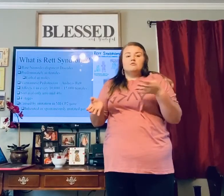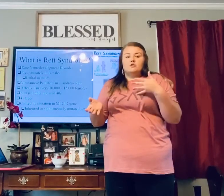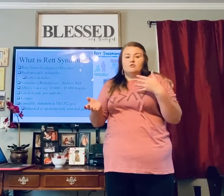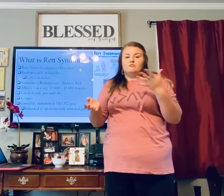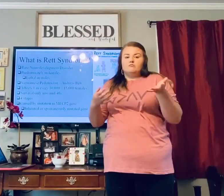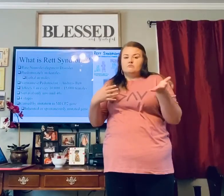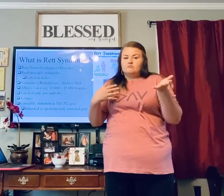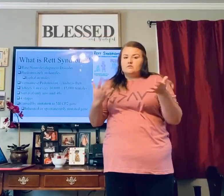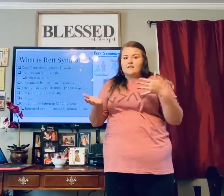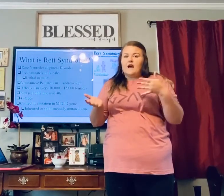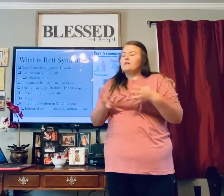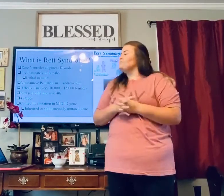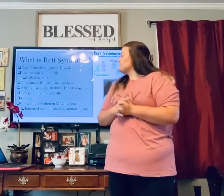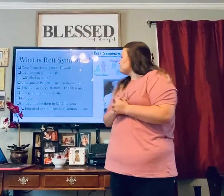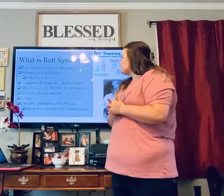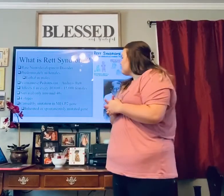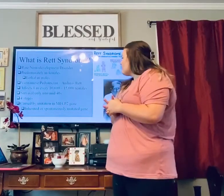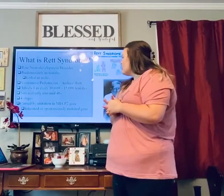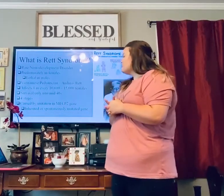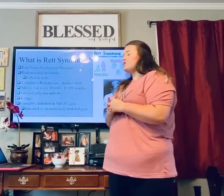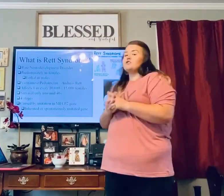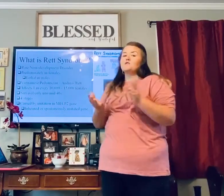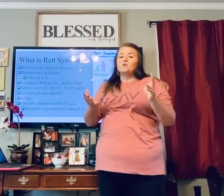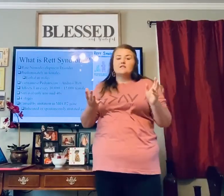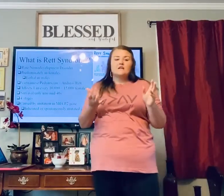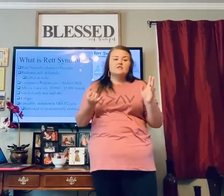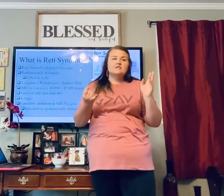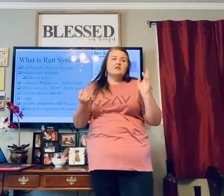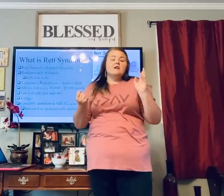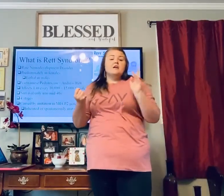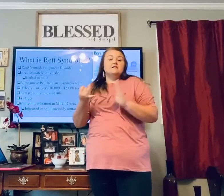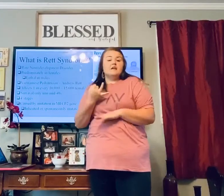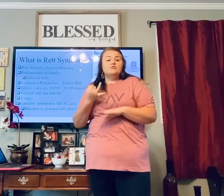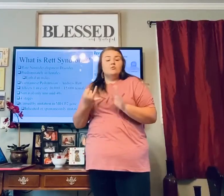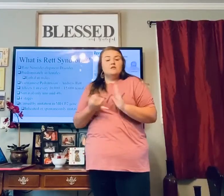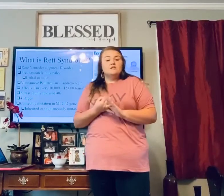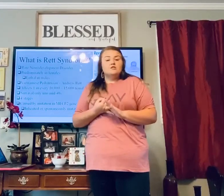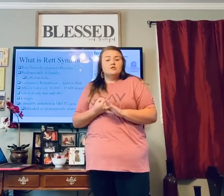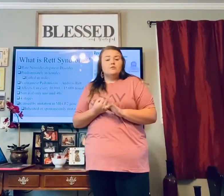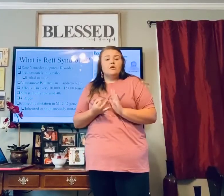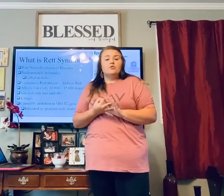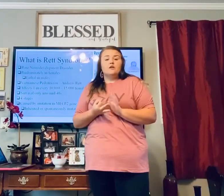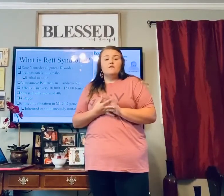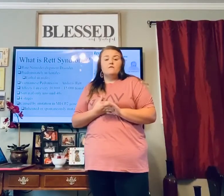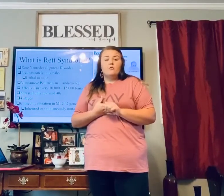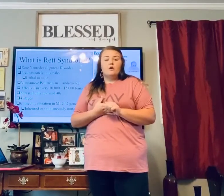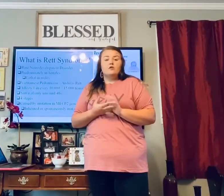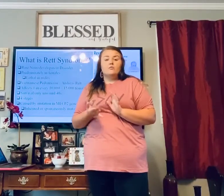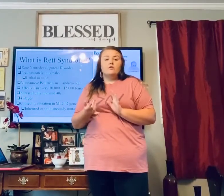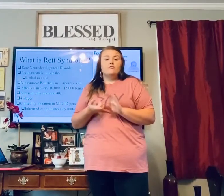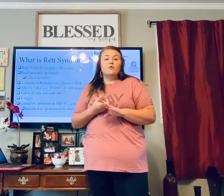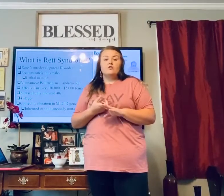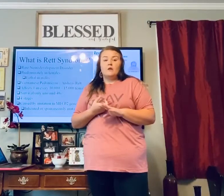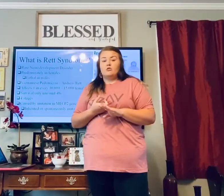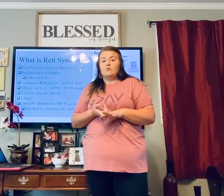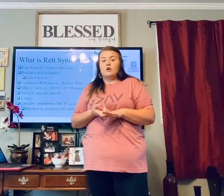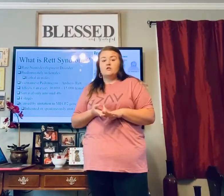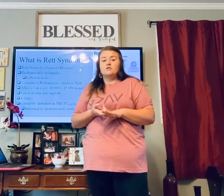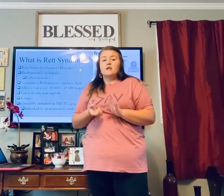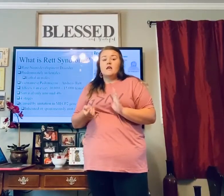to die. So there's 4 stages. Stage 1, 2, 3, and 4, with 4th being the worst.